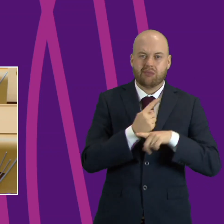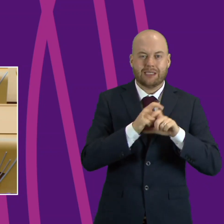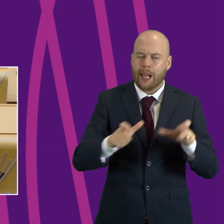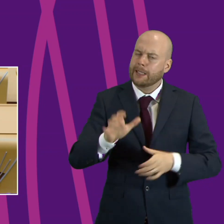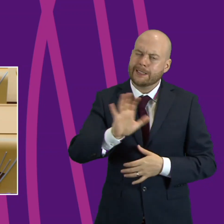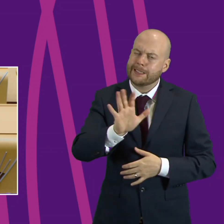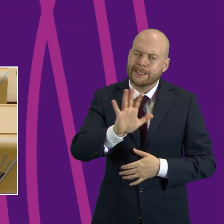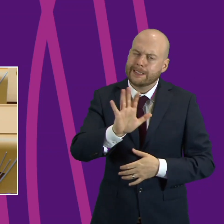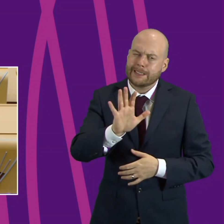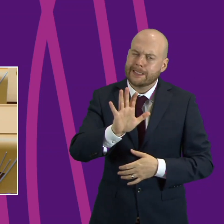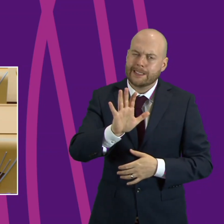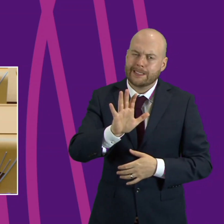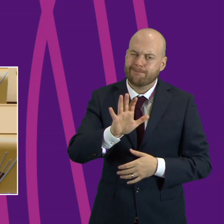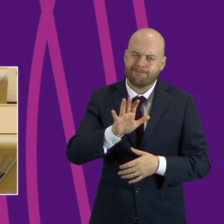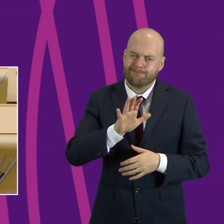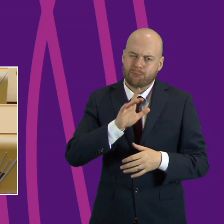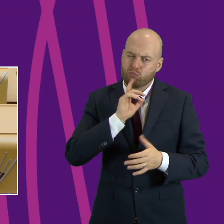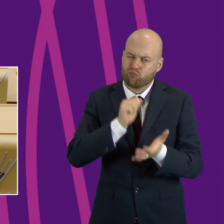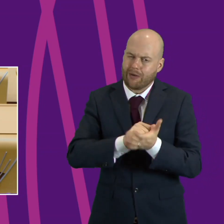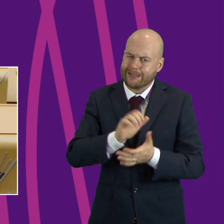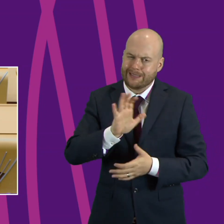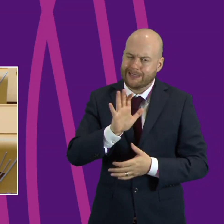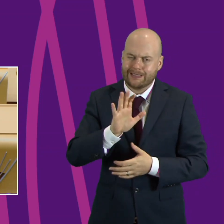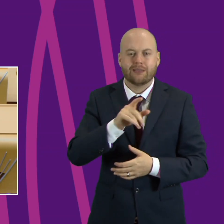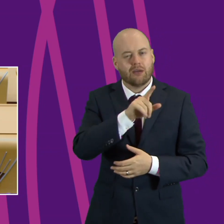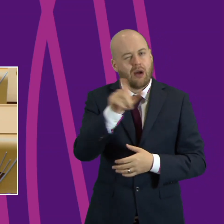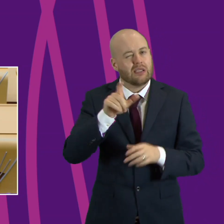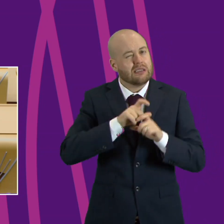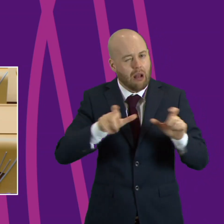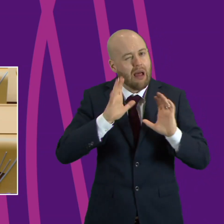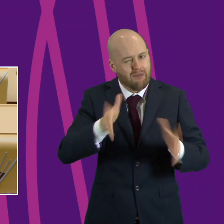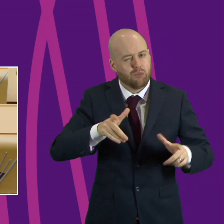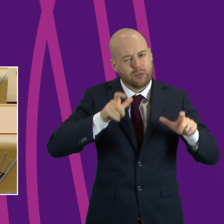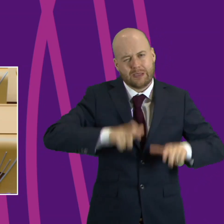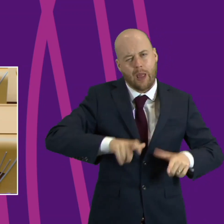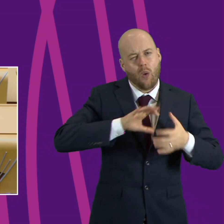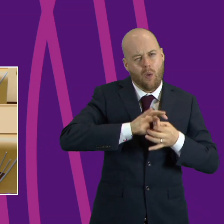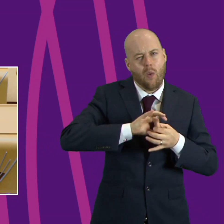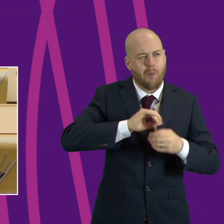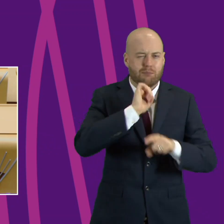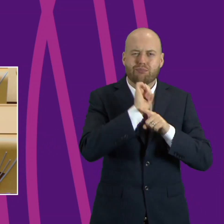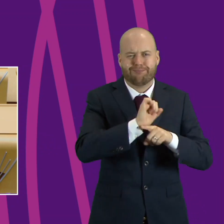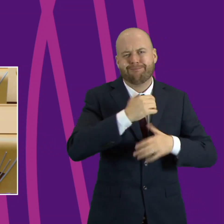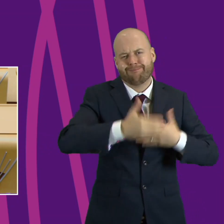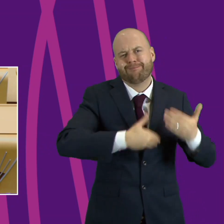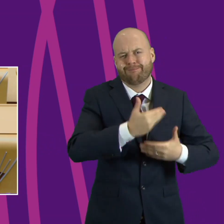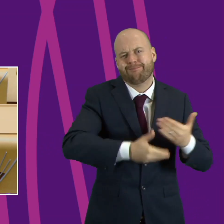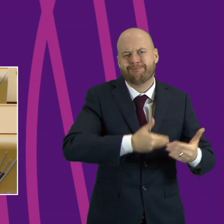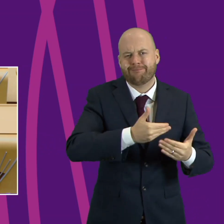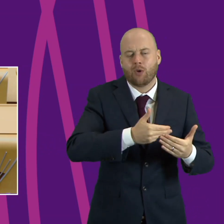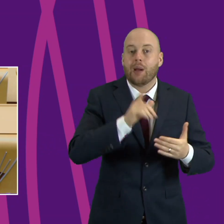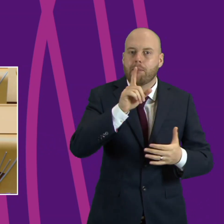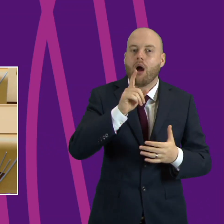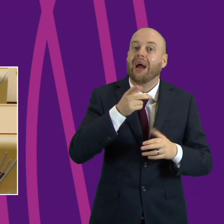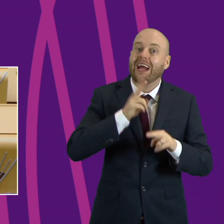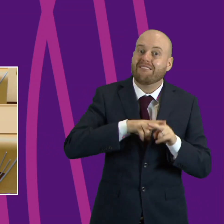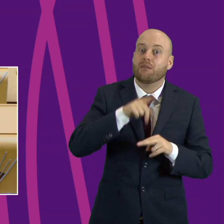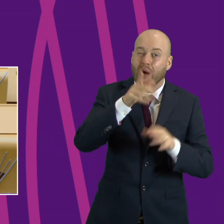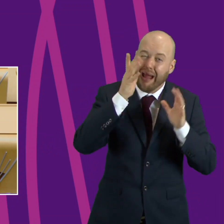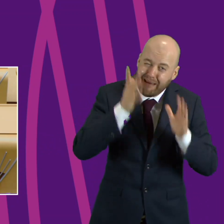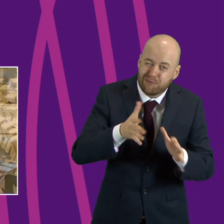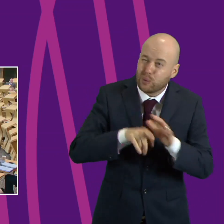at home, with the exception of those limited periods for those limited activities that are